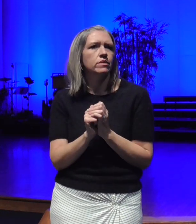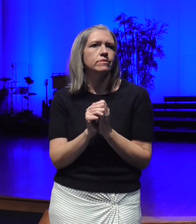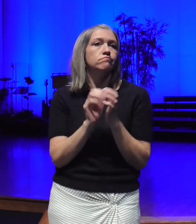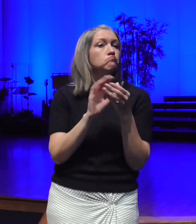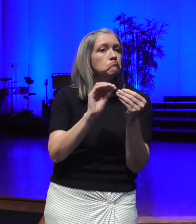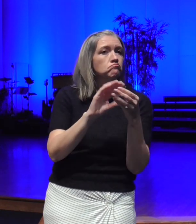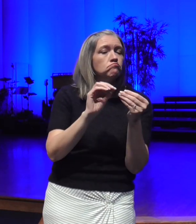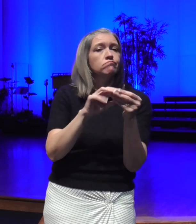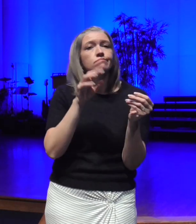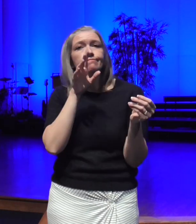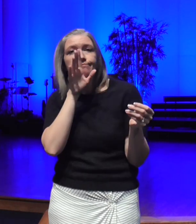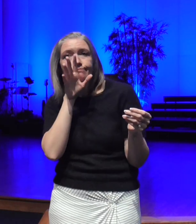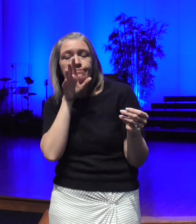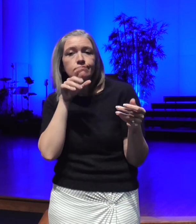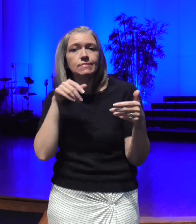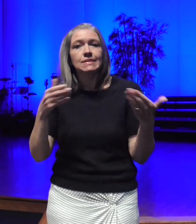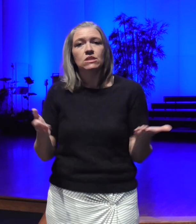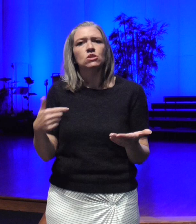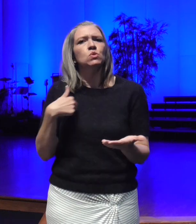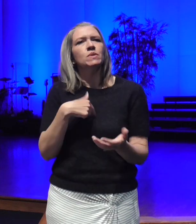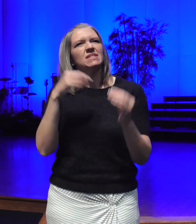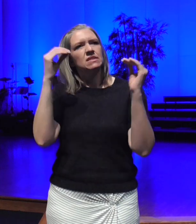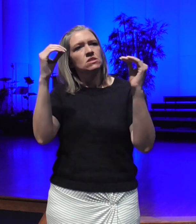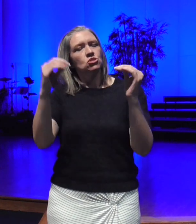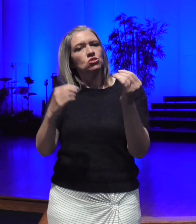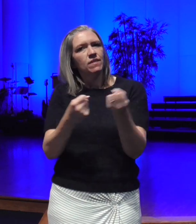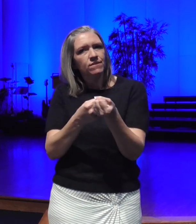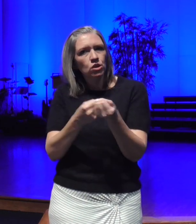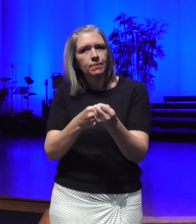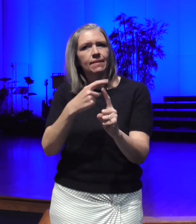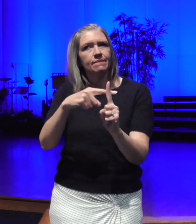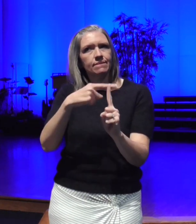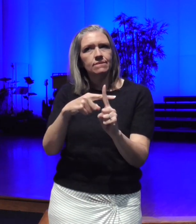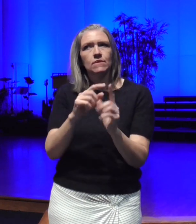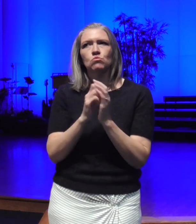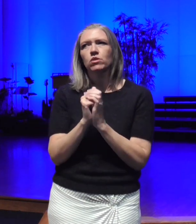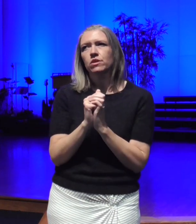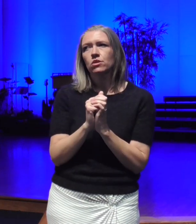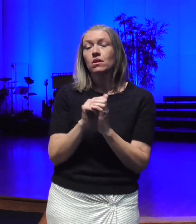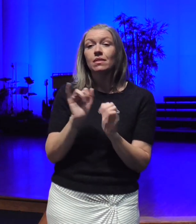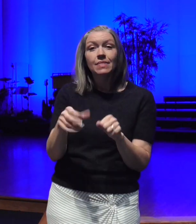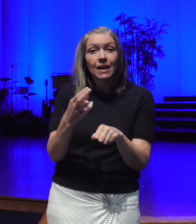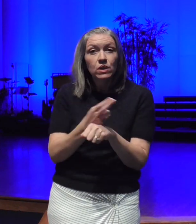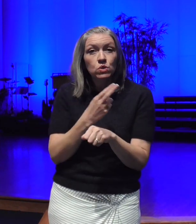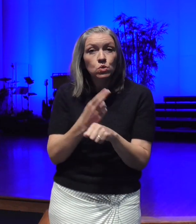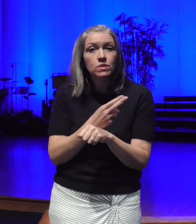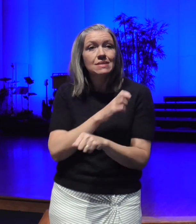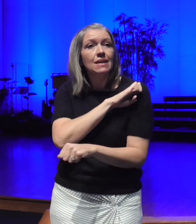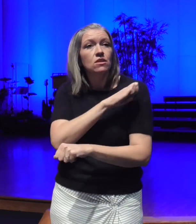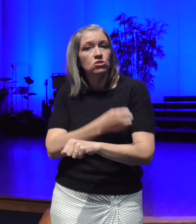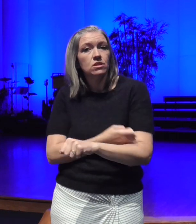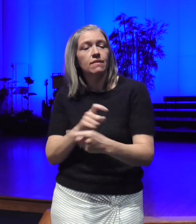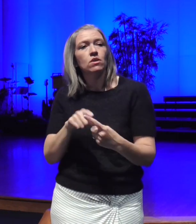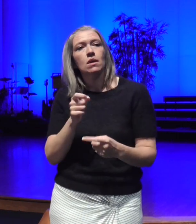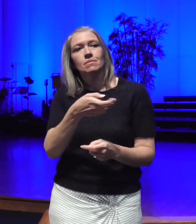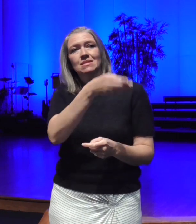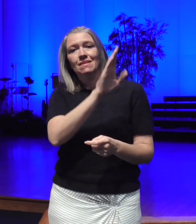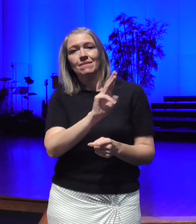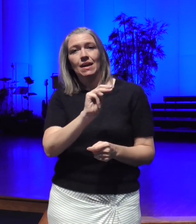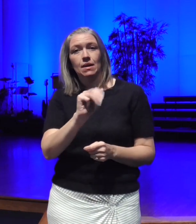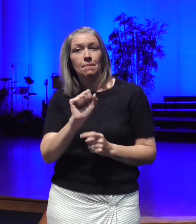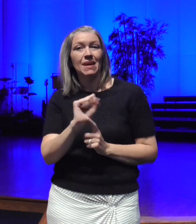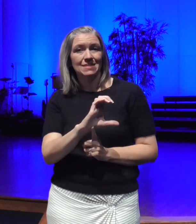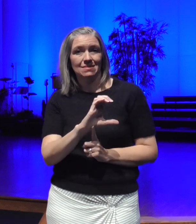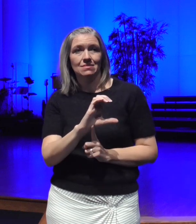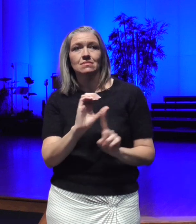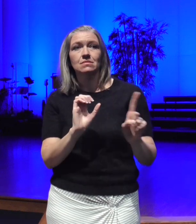speaking words, here we teach affirmative prayer. That is using the energy of the divine masculine to